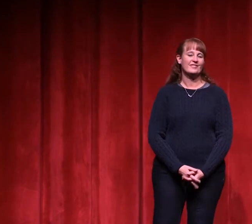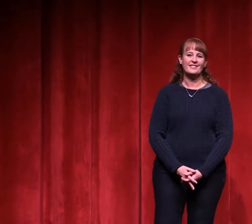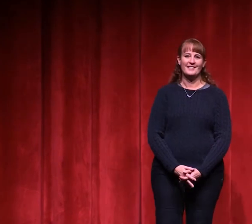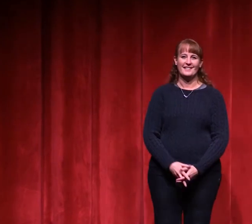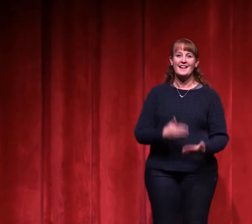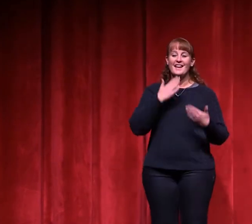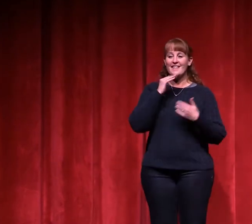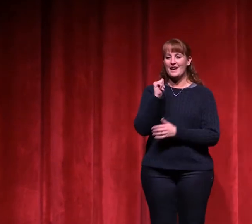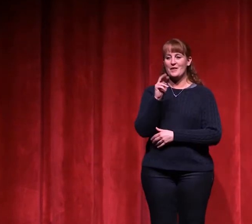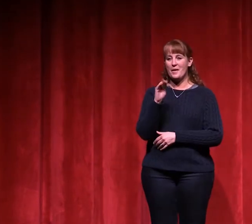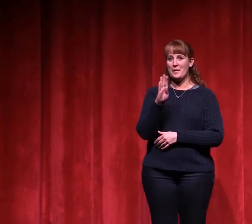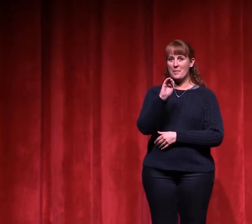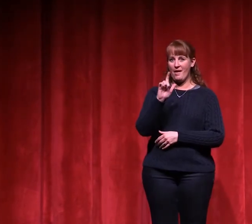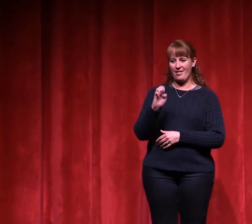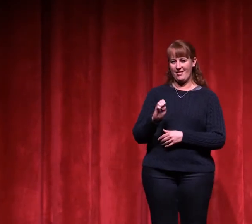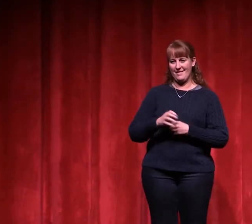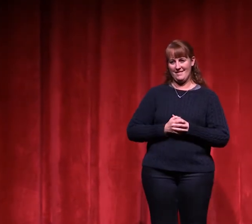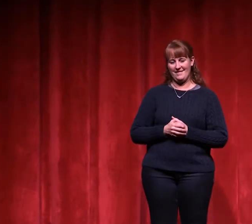Thank you, Annabelle.